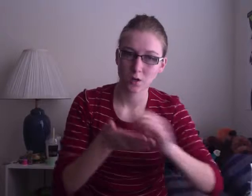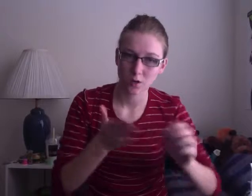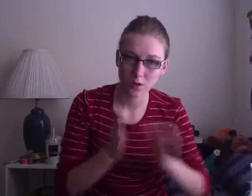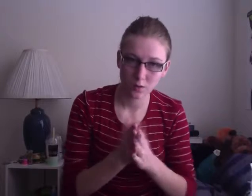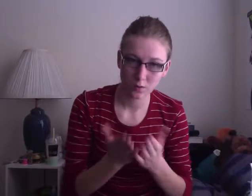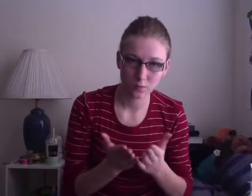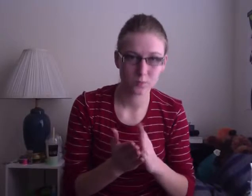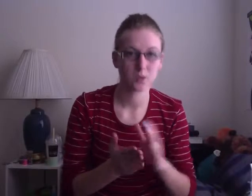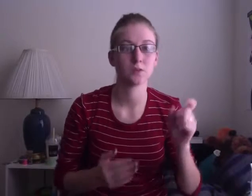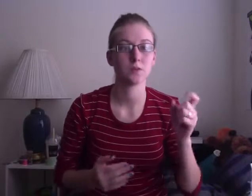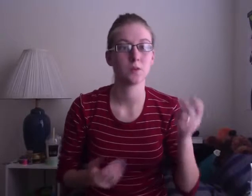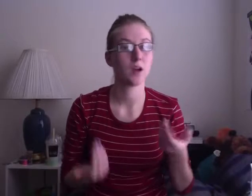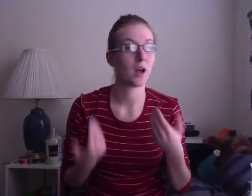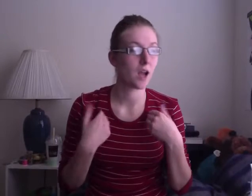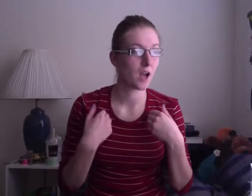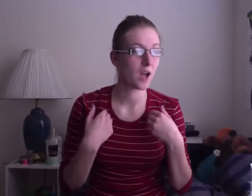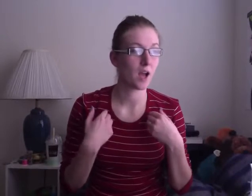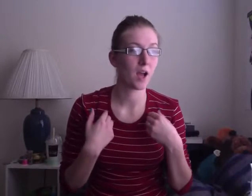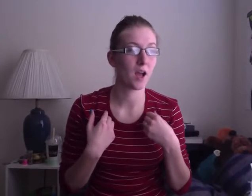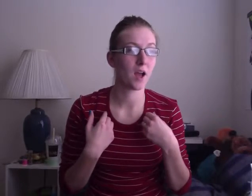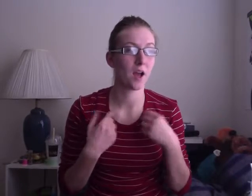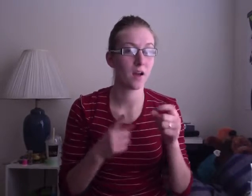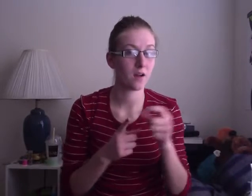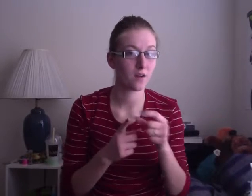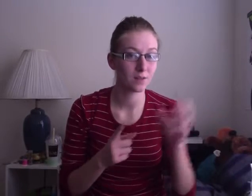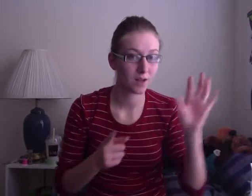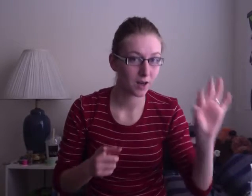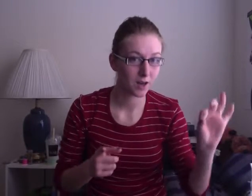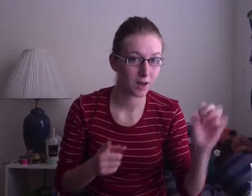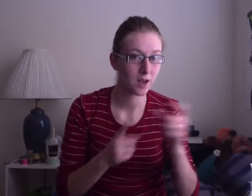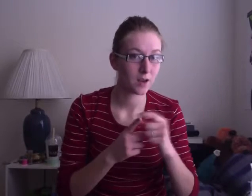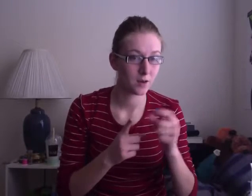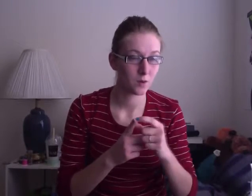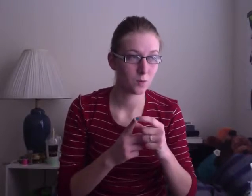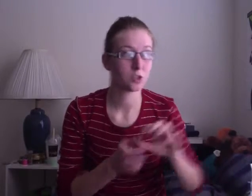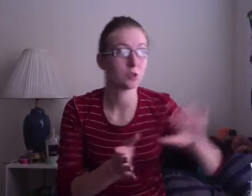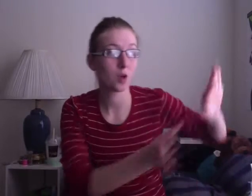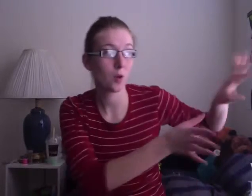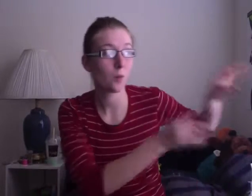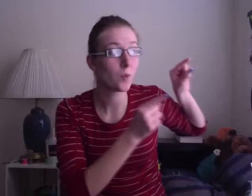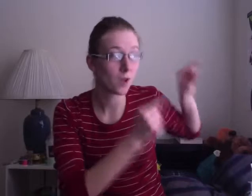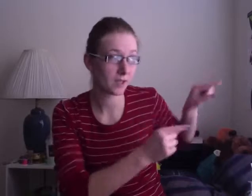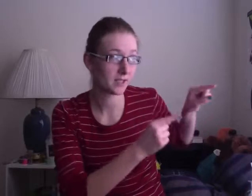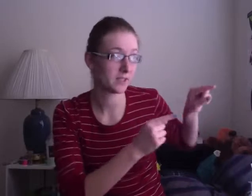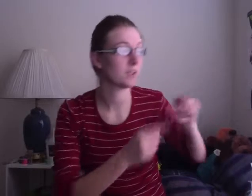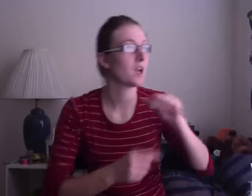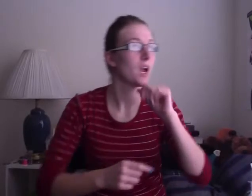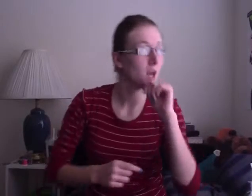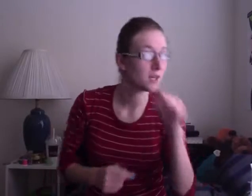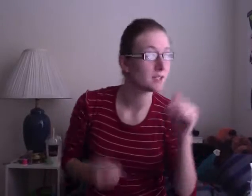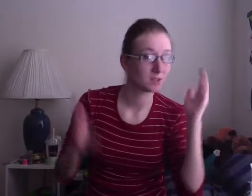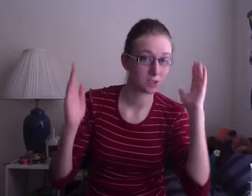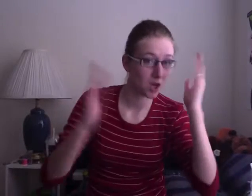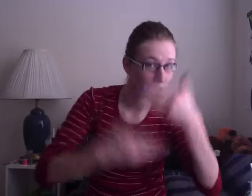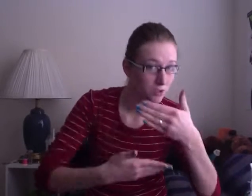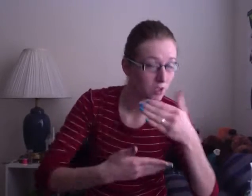a PowerPoint. We're going to put it up here. It's not real dark because of the light, but you should be able to see it. And we're going to go through